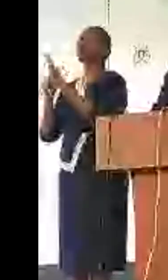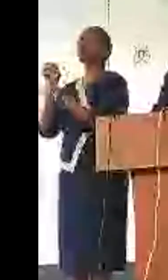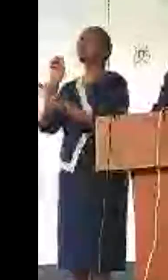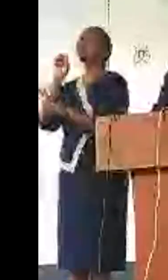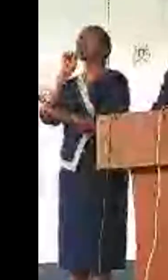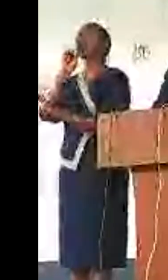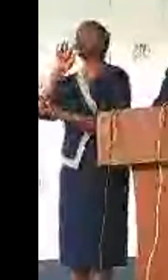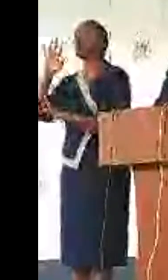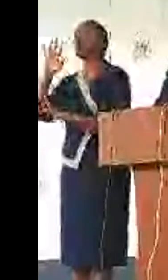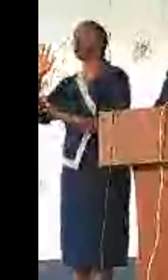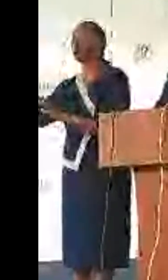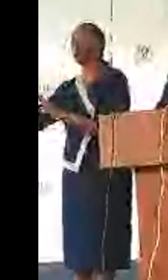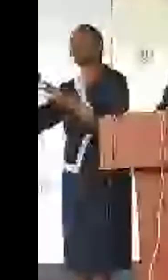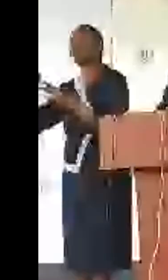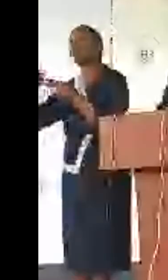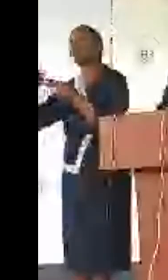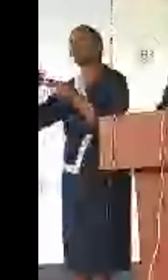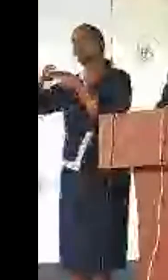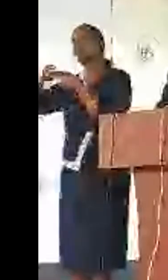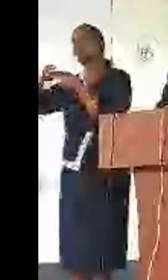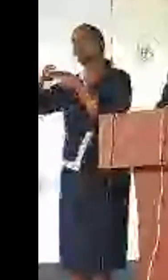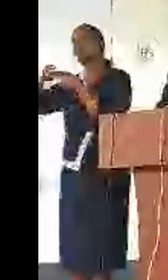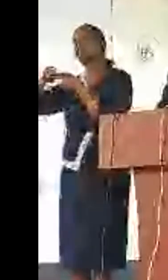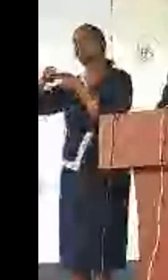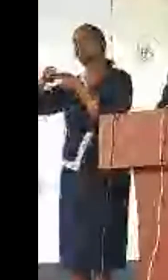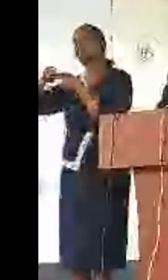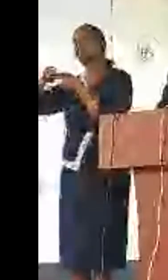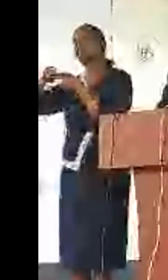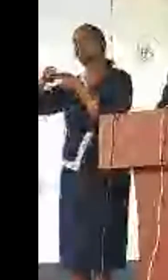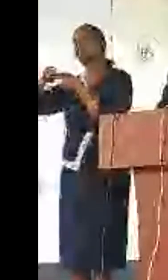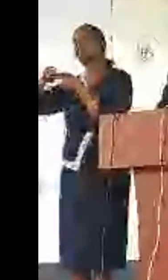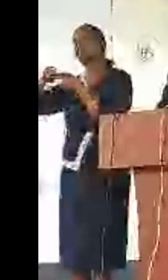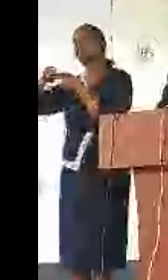put spelling and all